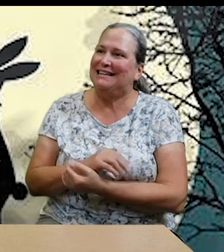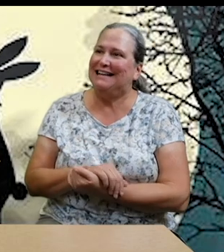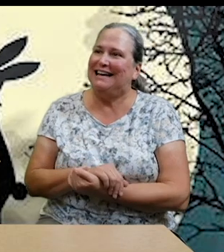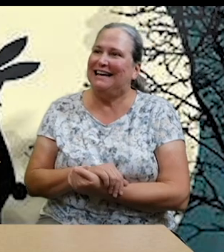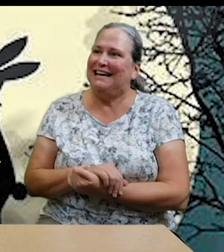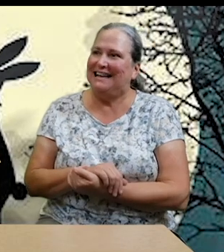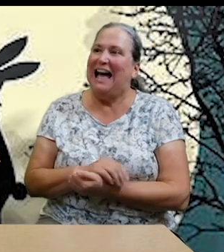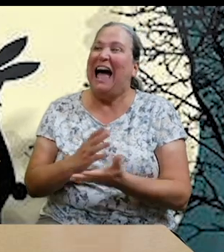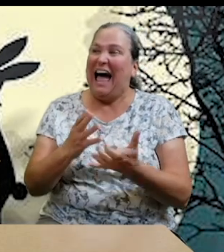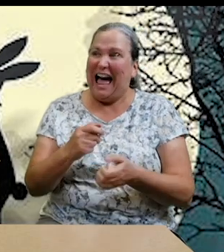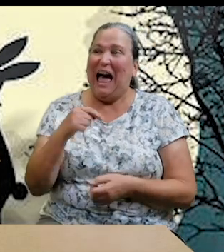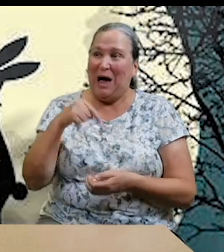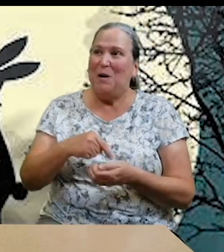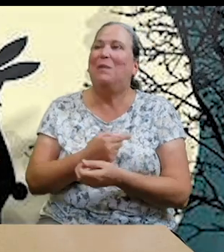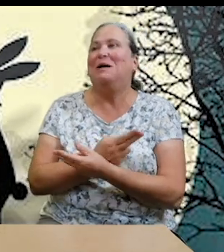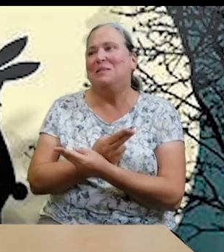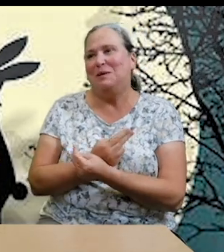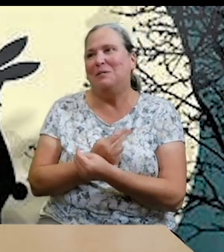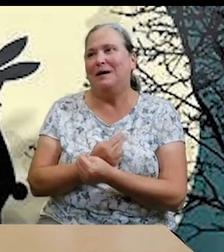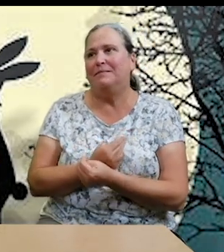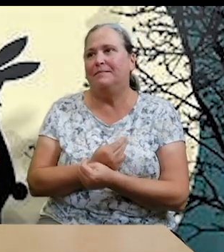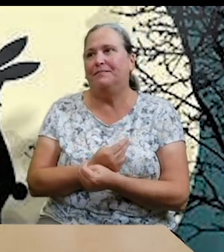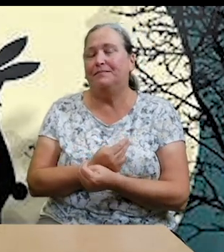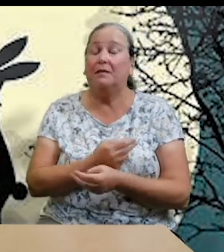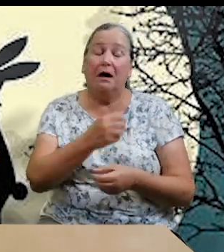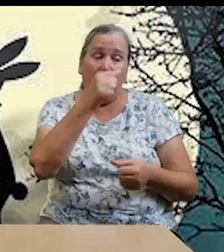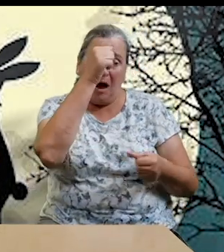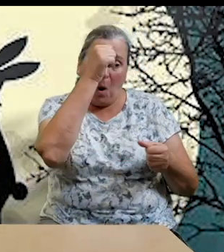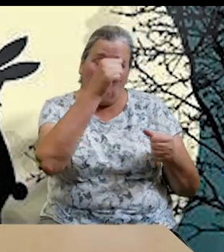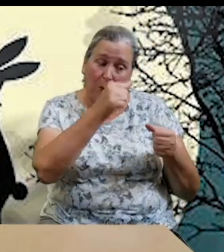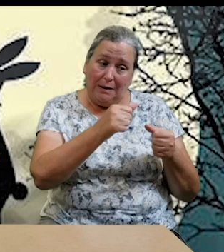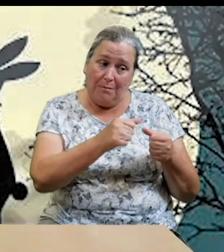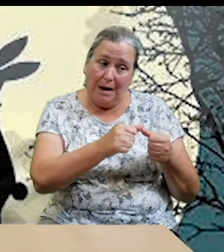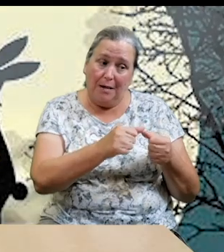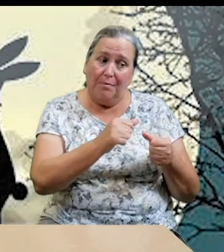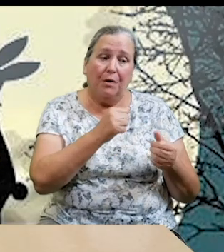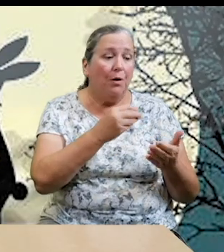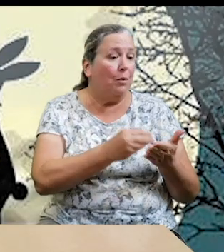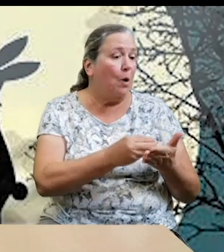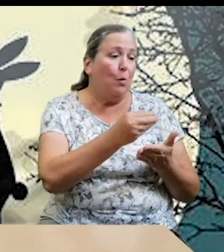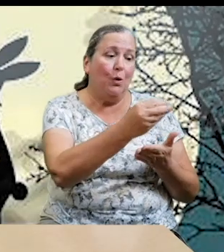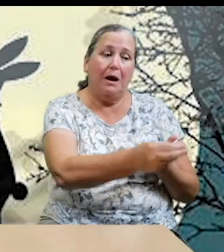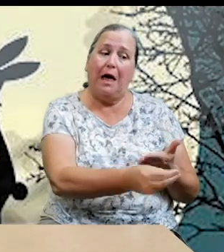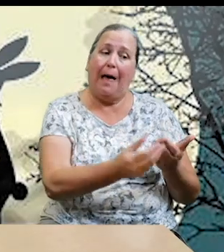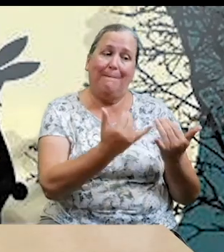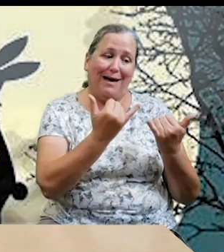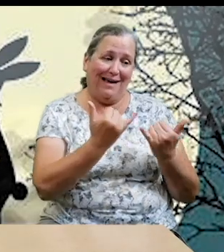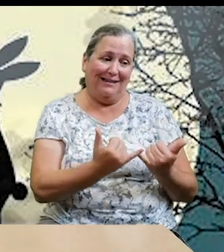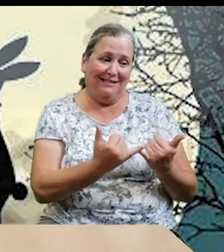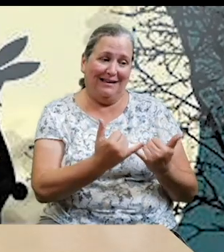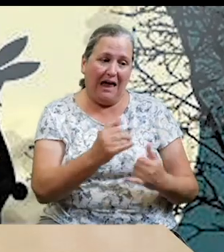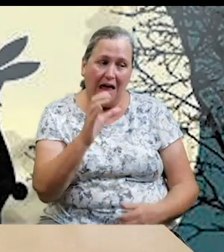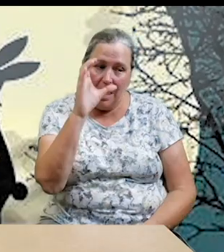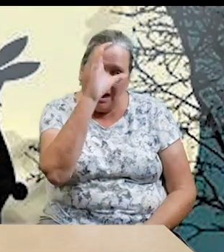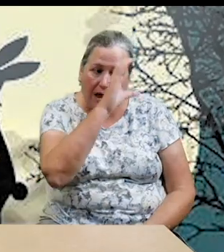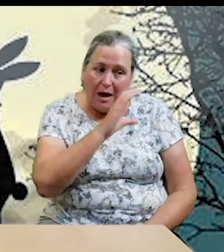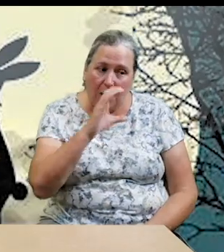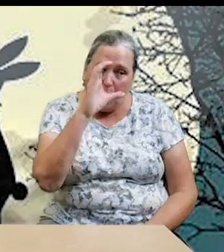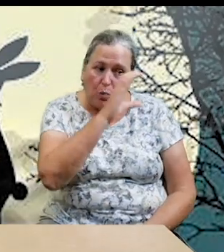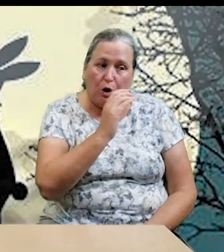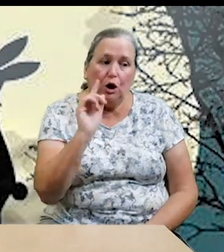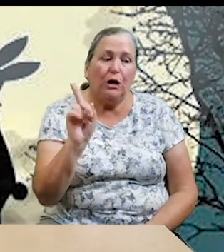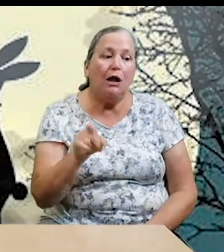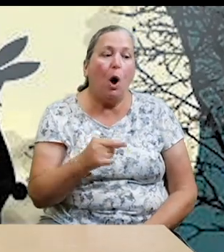again. "I want him." "Remember, we're not buying anything today. We're looking